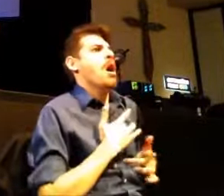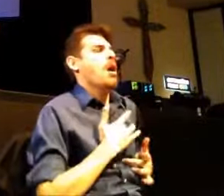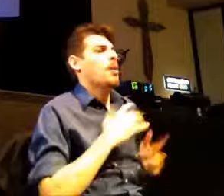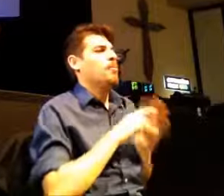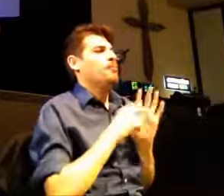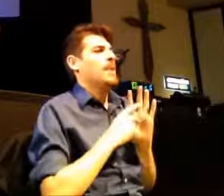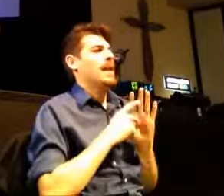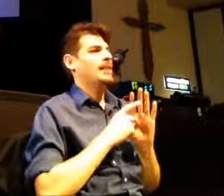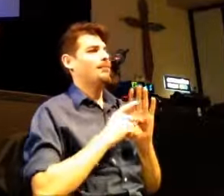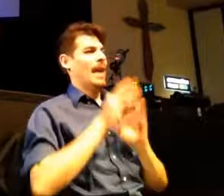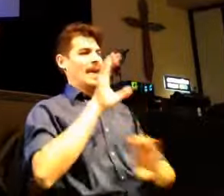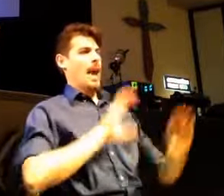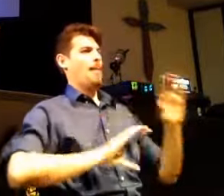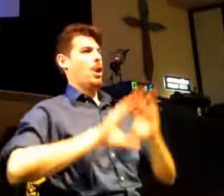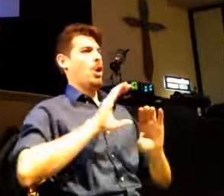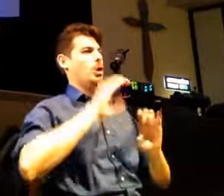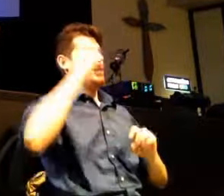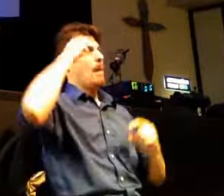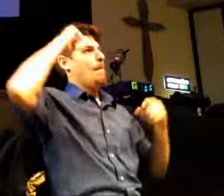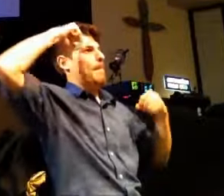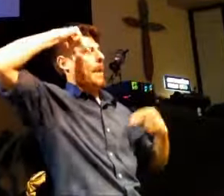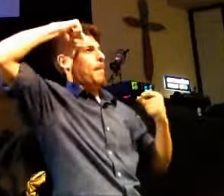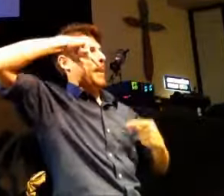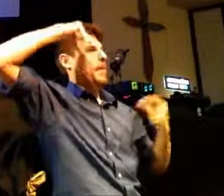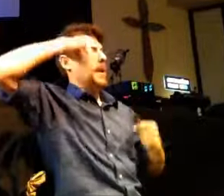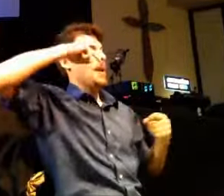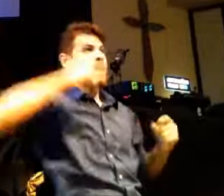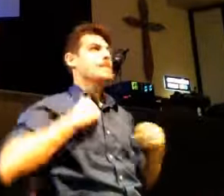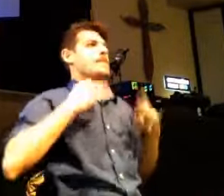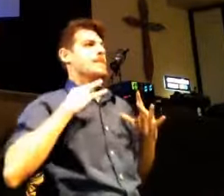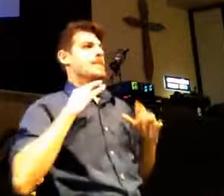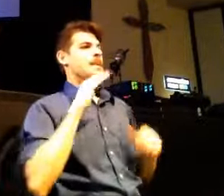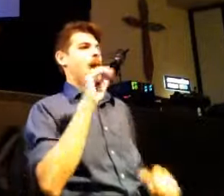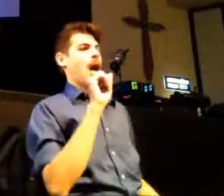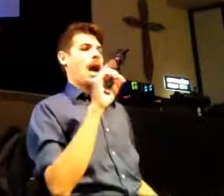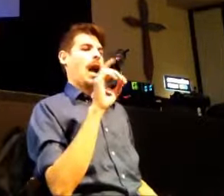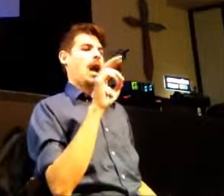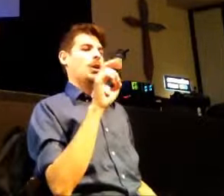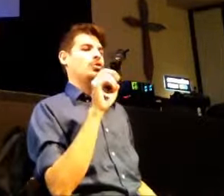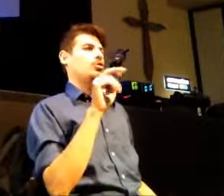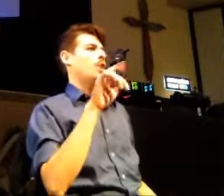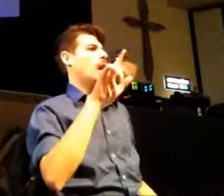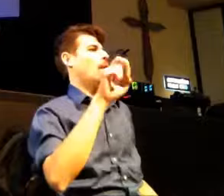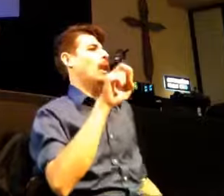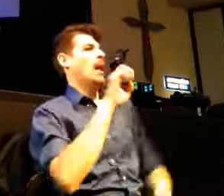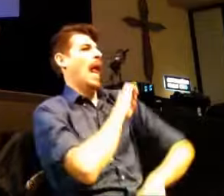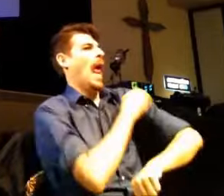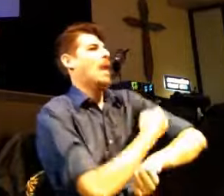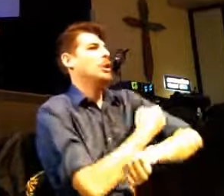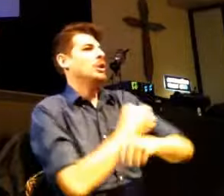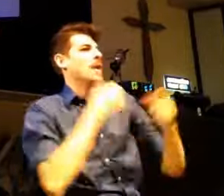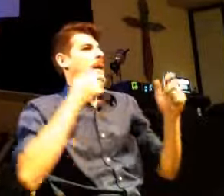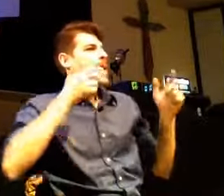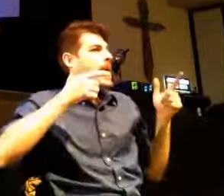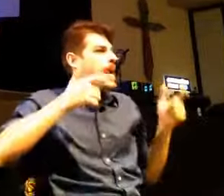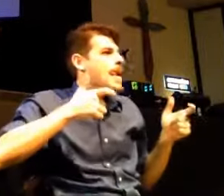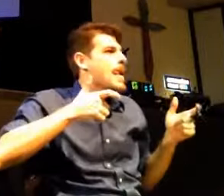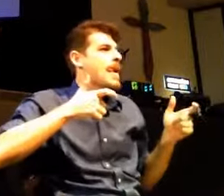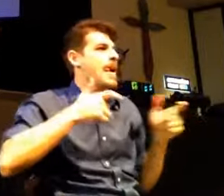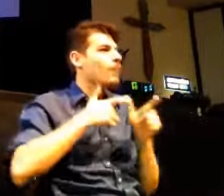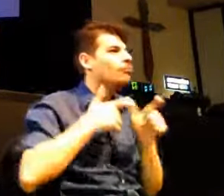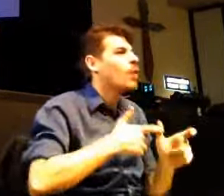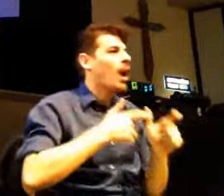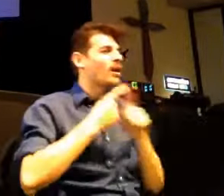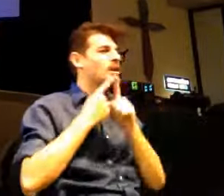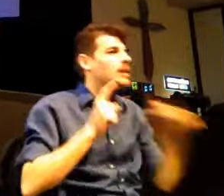body. Your acuity and focus gets really, really good. Good things happen in that moment. But here's the complexity of it.